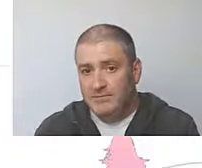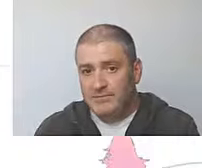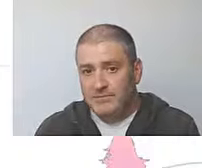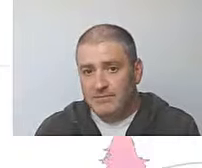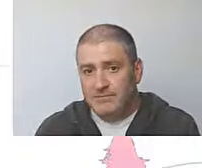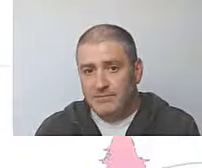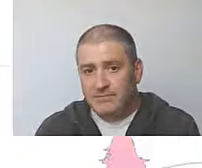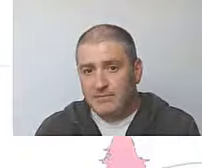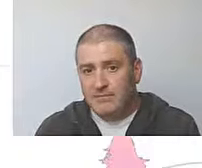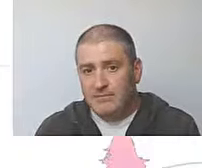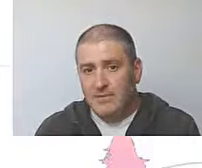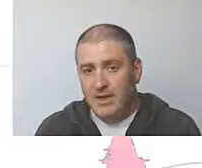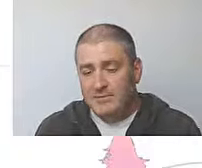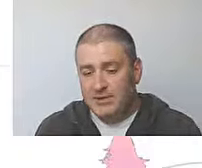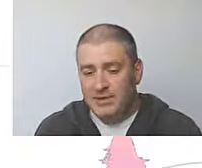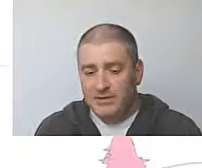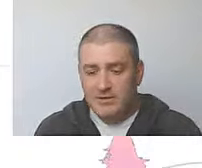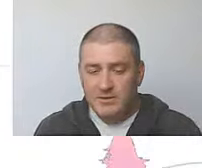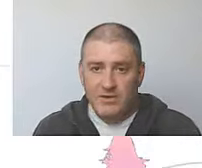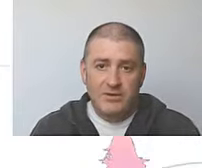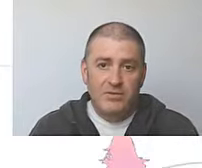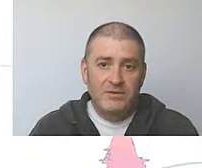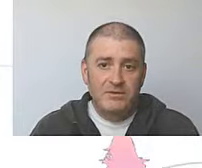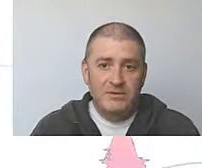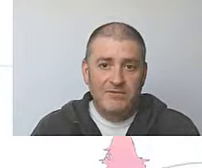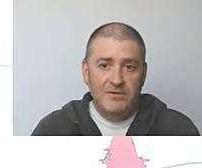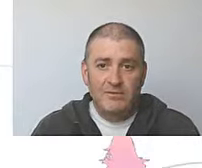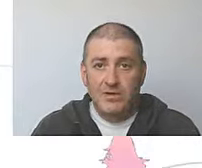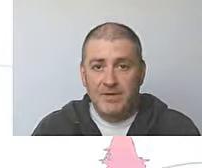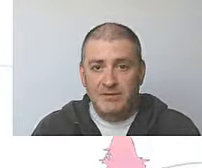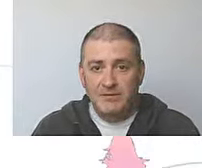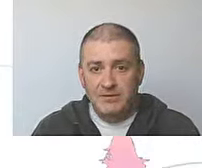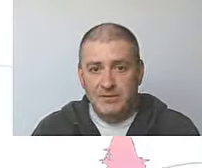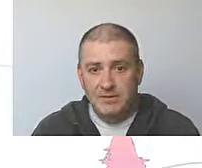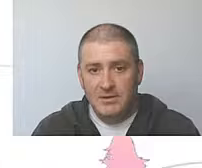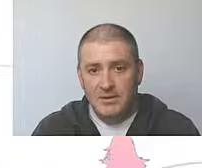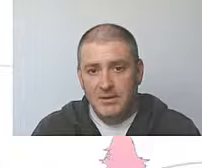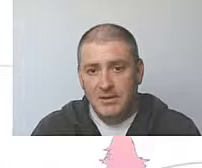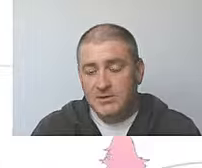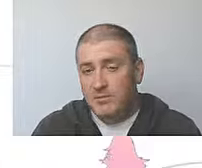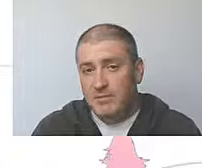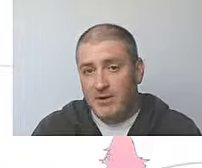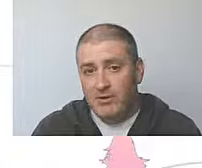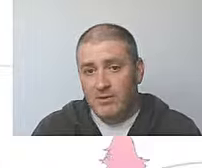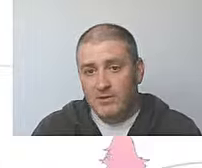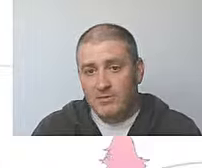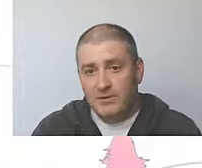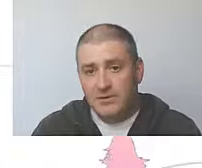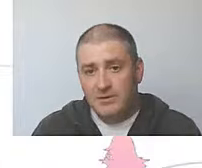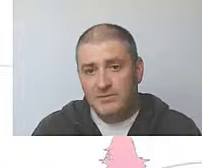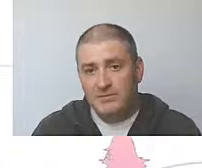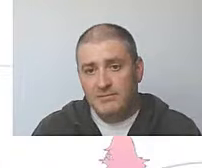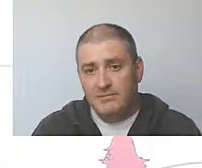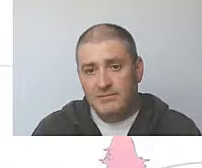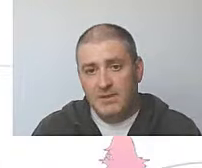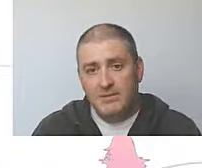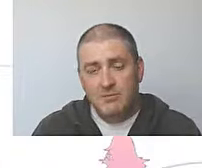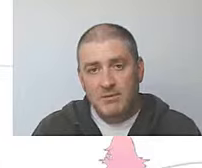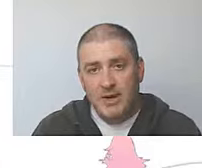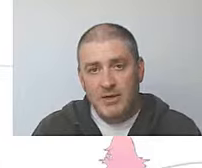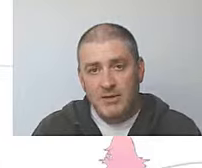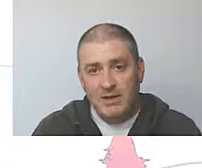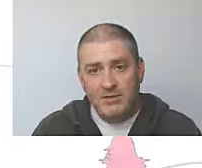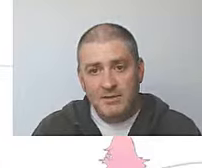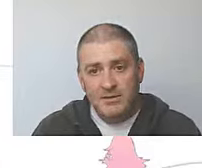too. Games like Dragon Quest VII Reimagined, Super Mario Bros. Wonder,